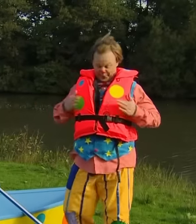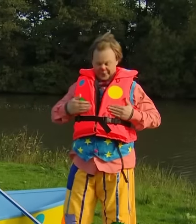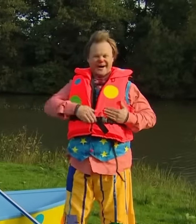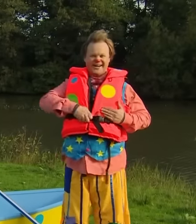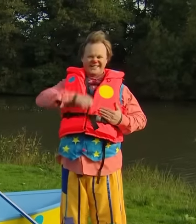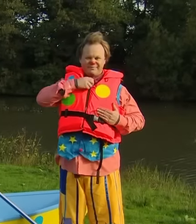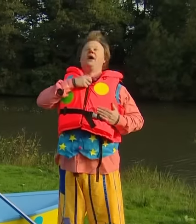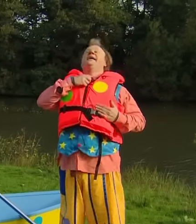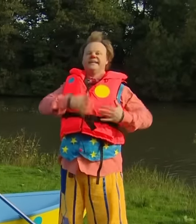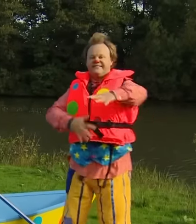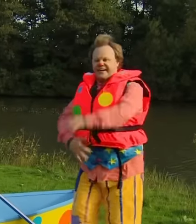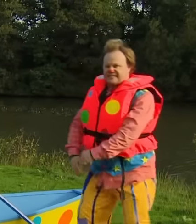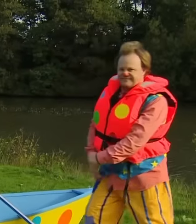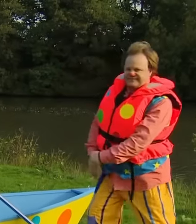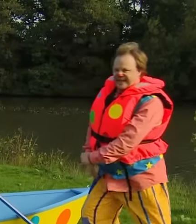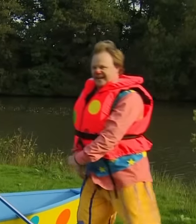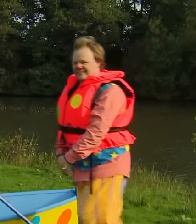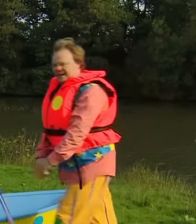Oh, just... Right.